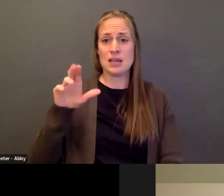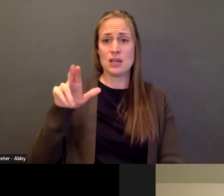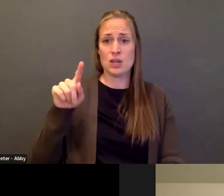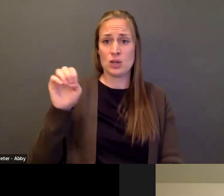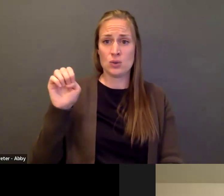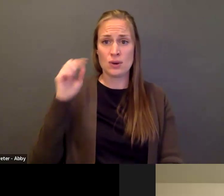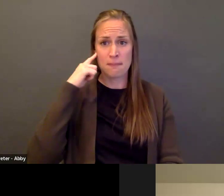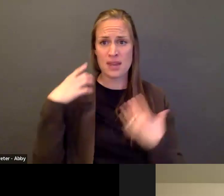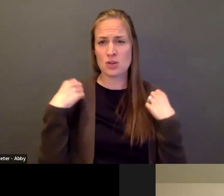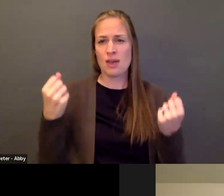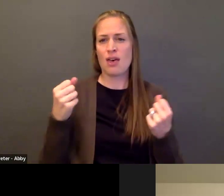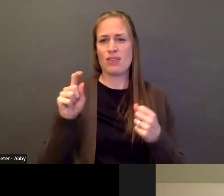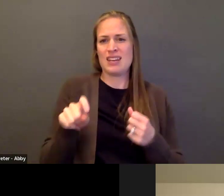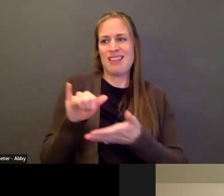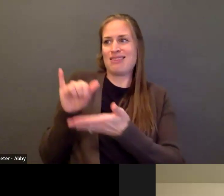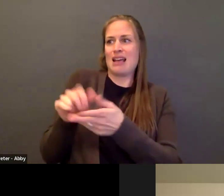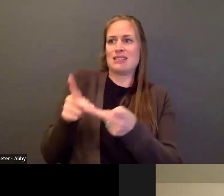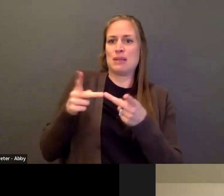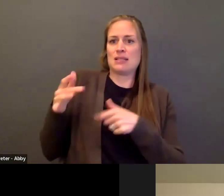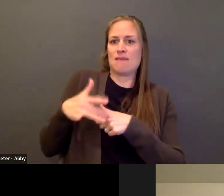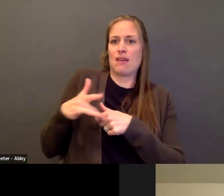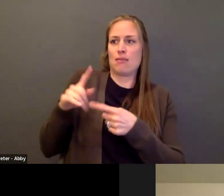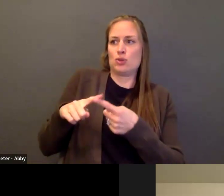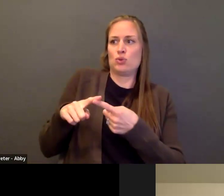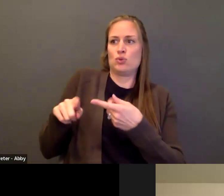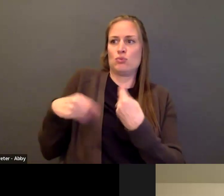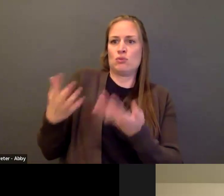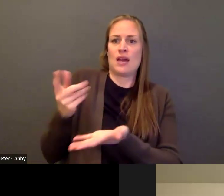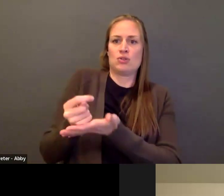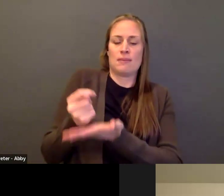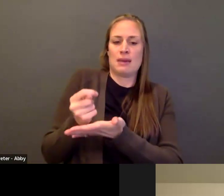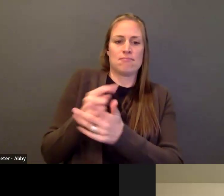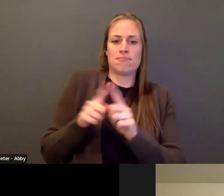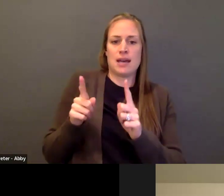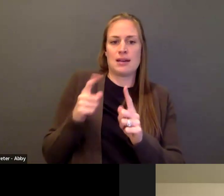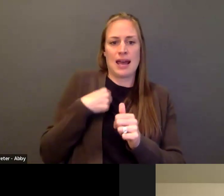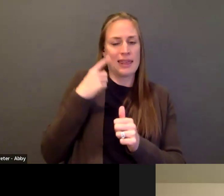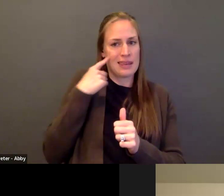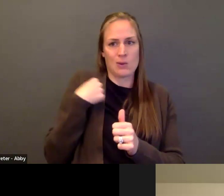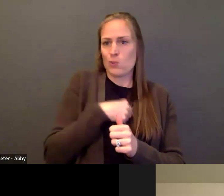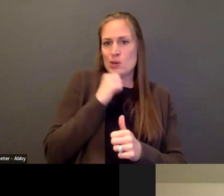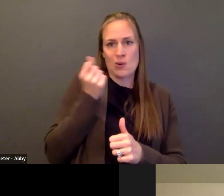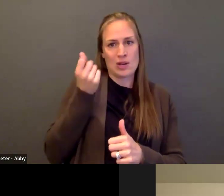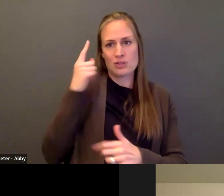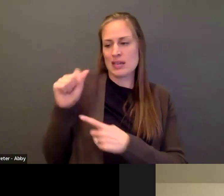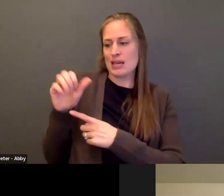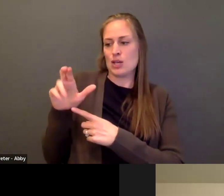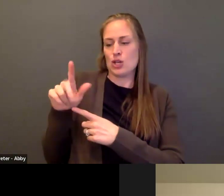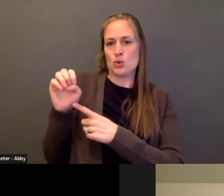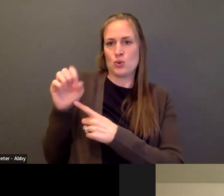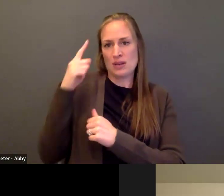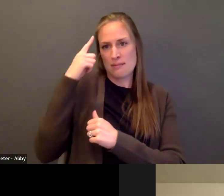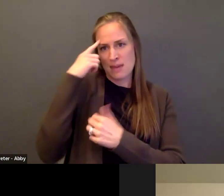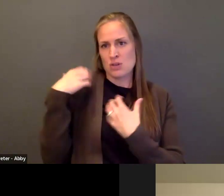the place we have to treat it. And I think what happens is we don't understand the acute mental health need, right? What does mania present like? What does psychosis present